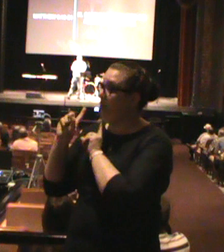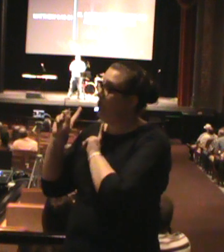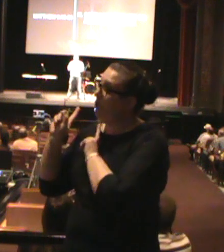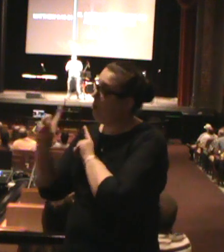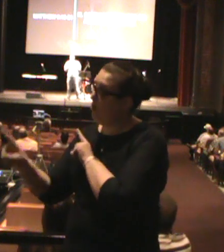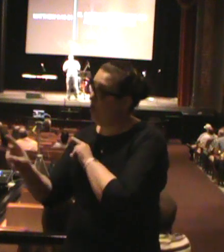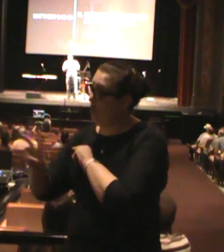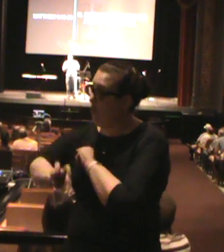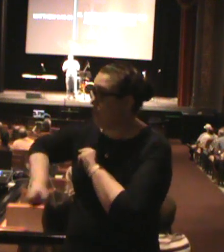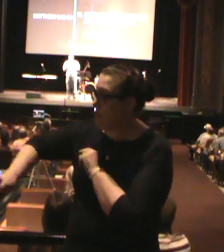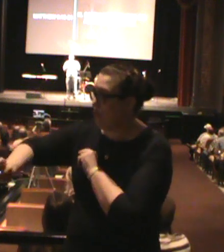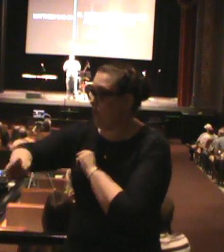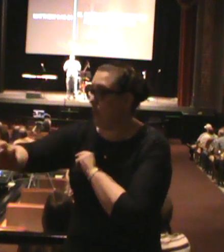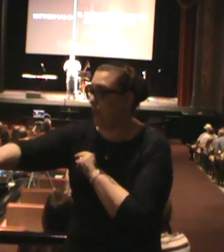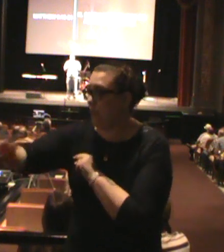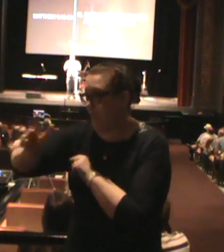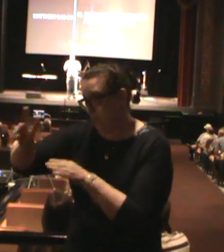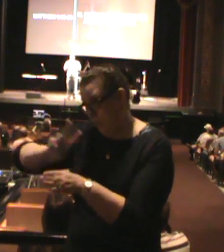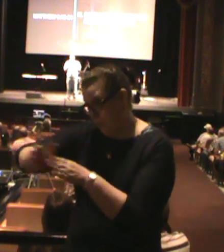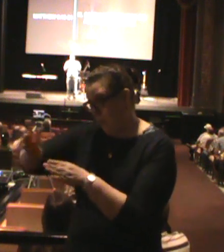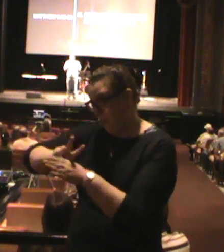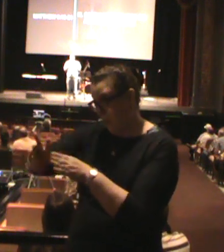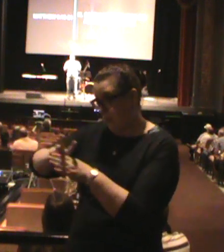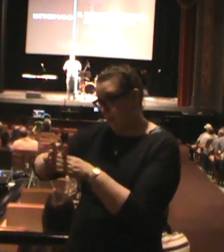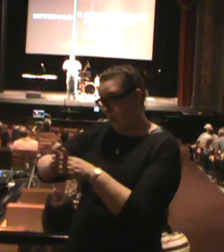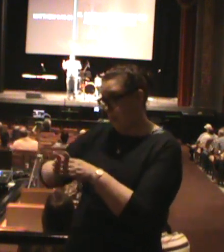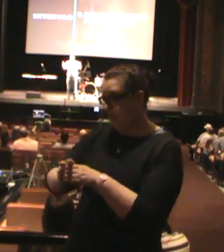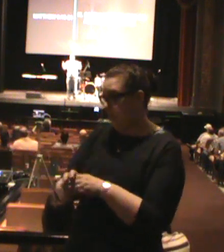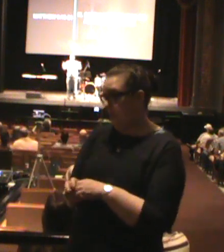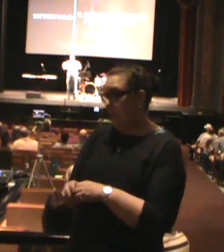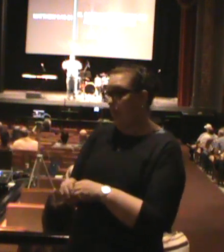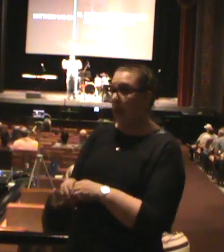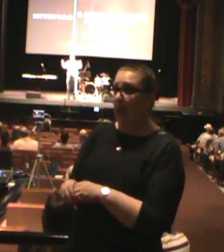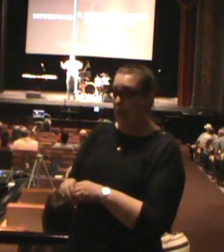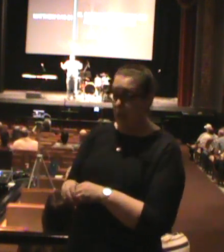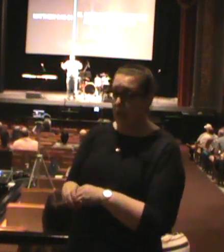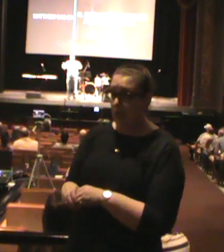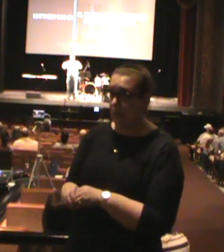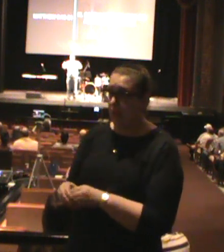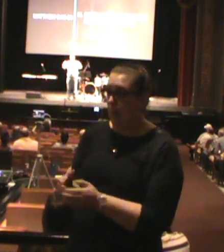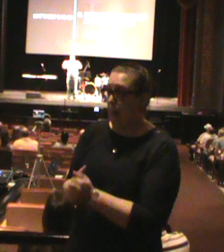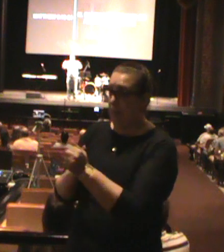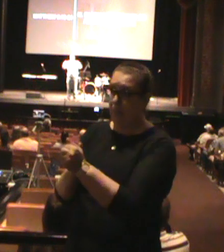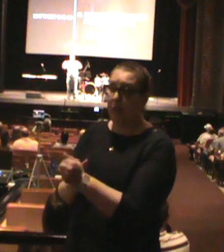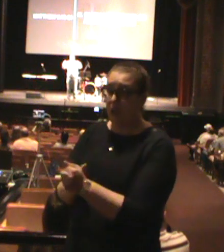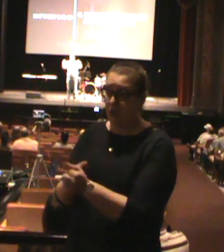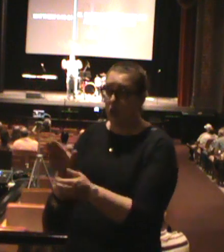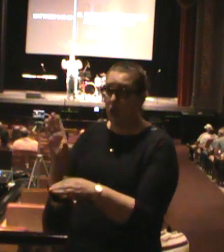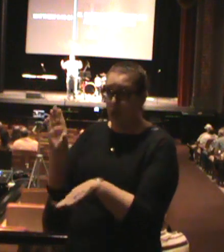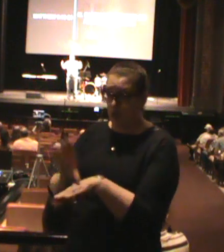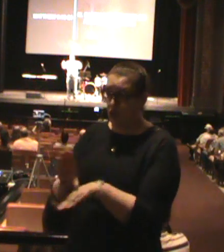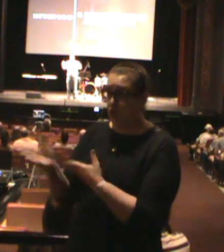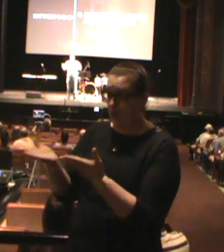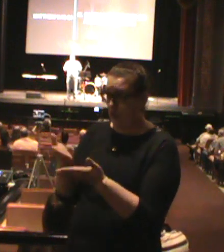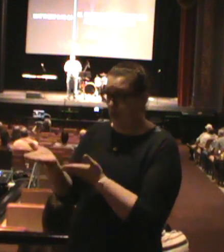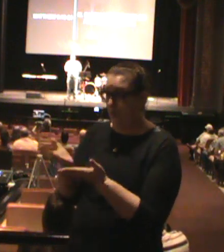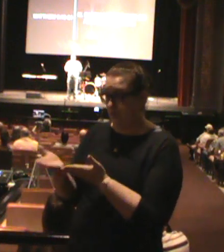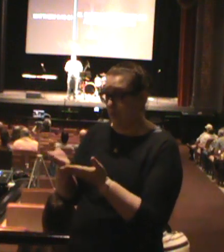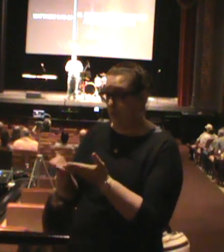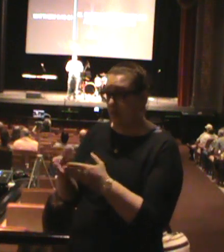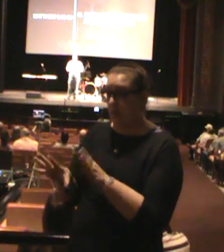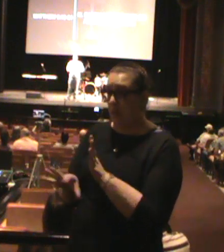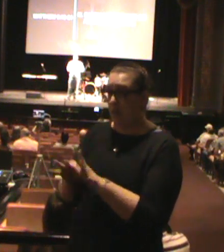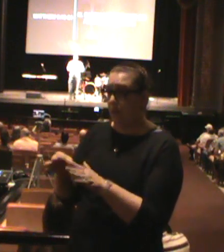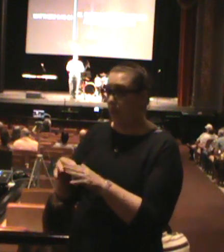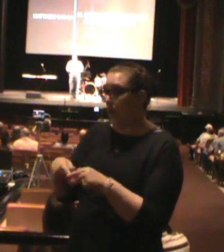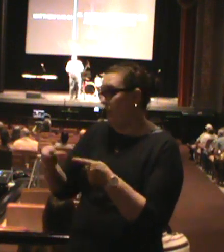and travel for 2 weeks, and they had to hold church services. They call them meetings. They had to find places and ballrooms to rent